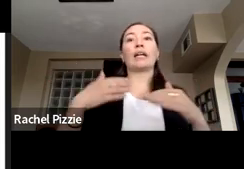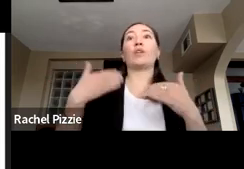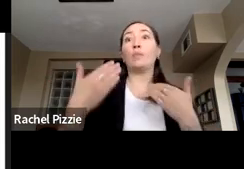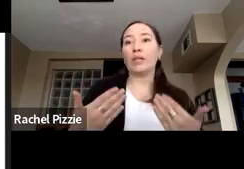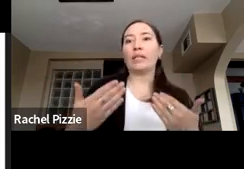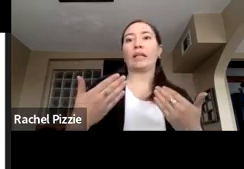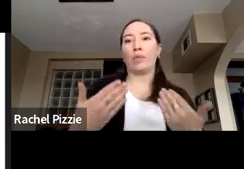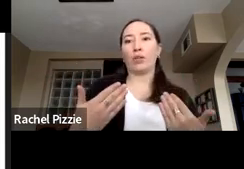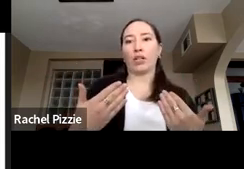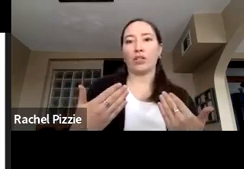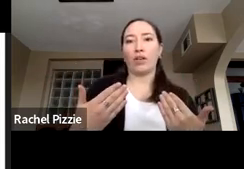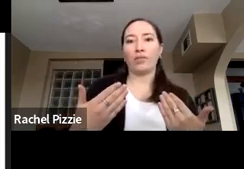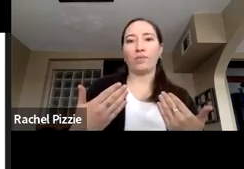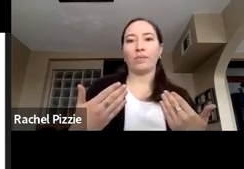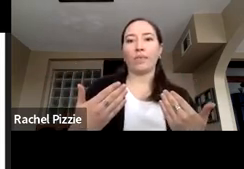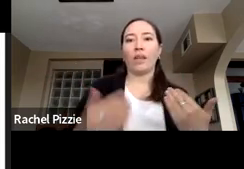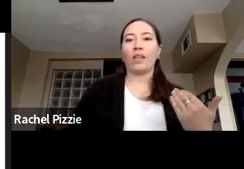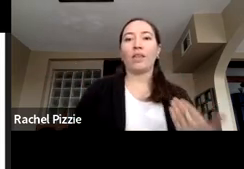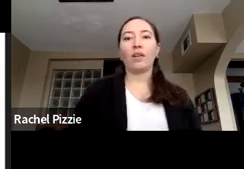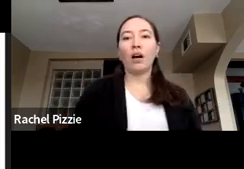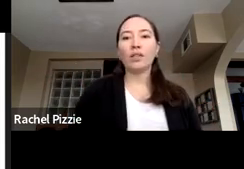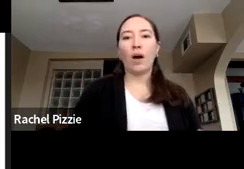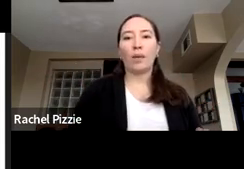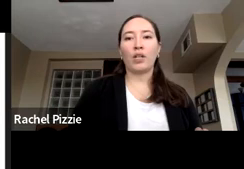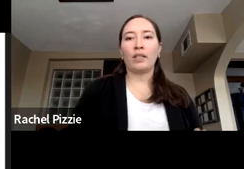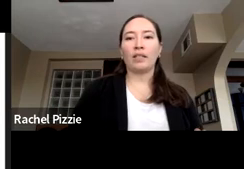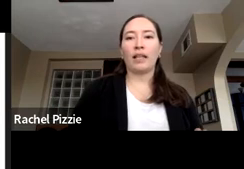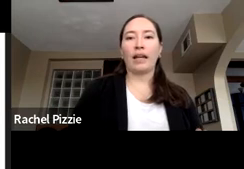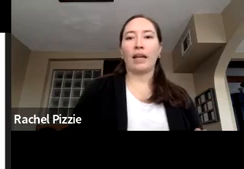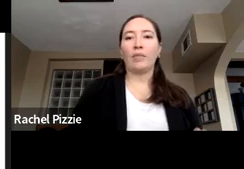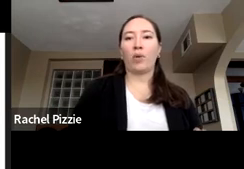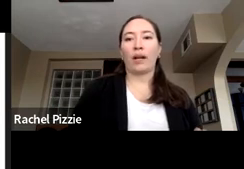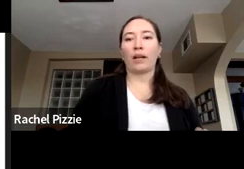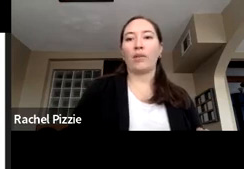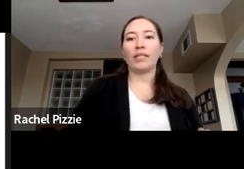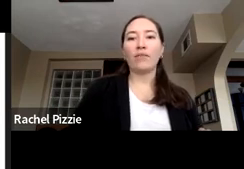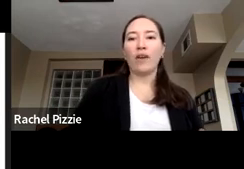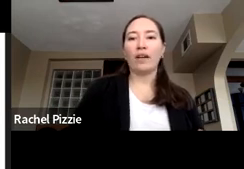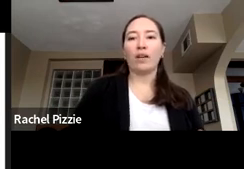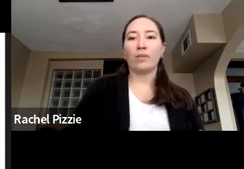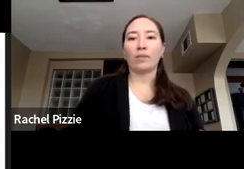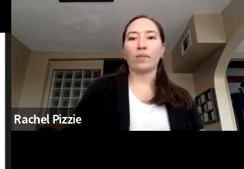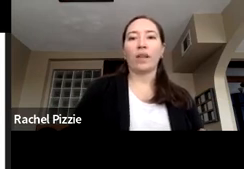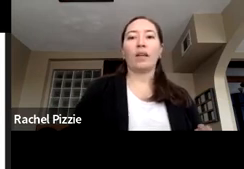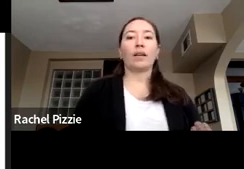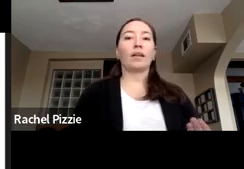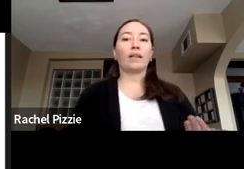questions and actually building the project yourself. There are also options like importing a QSF